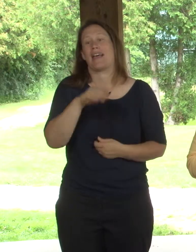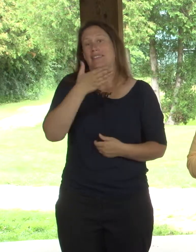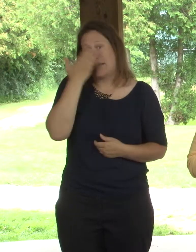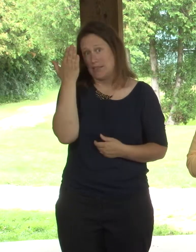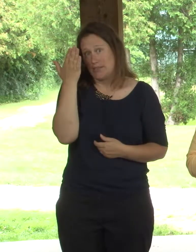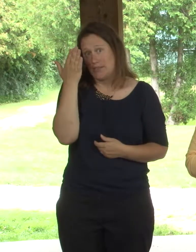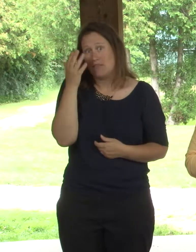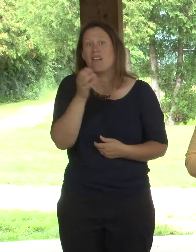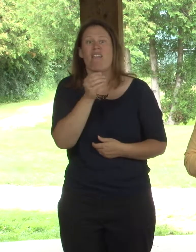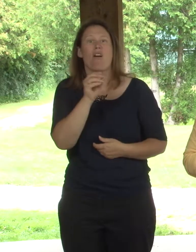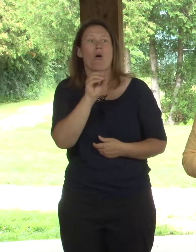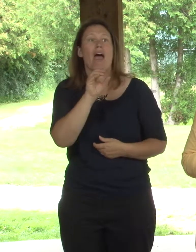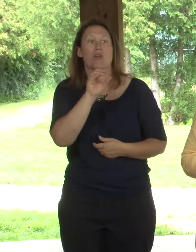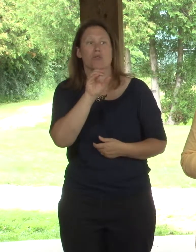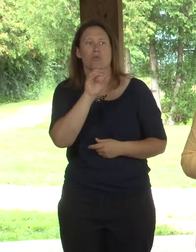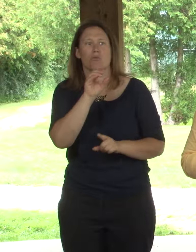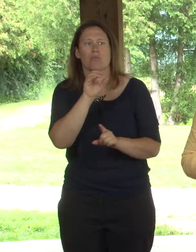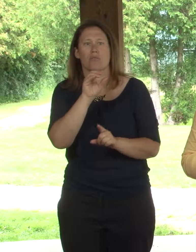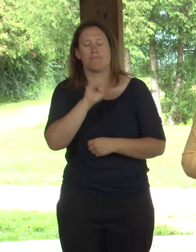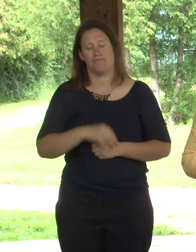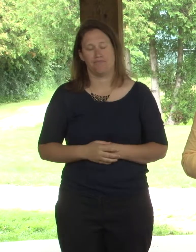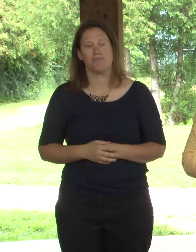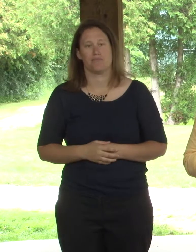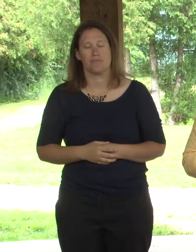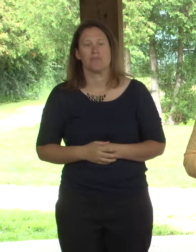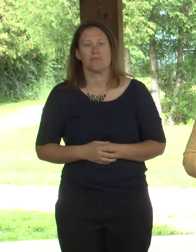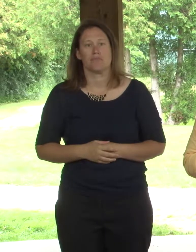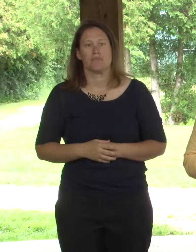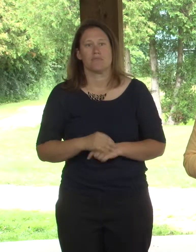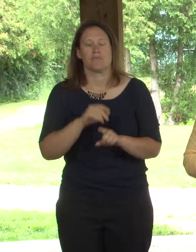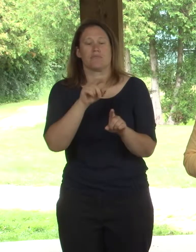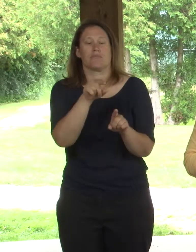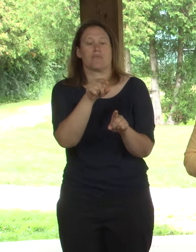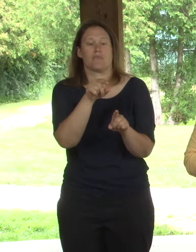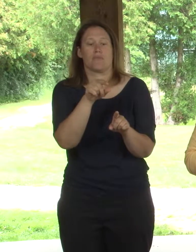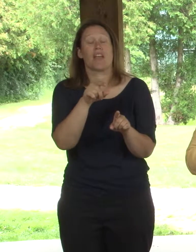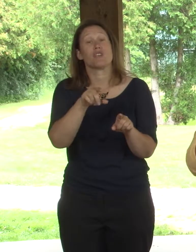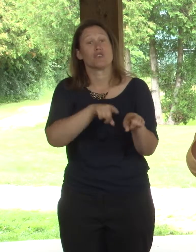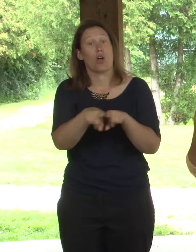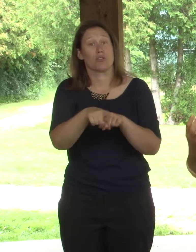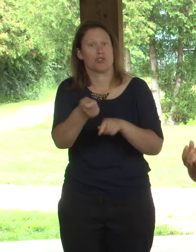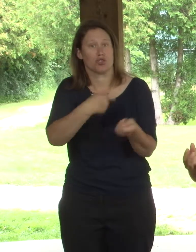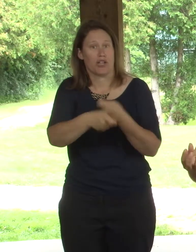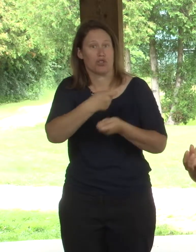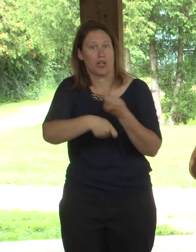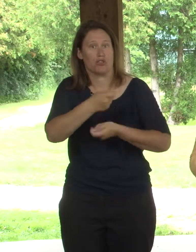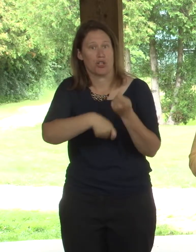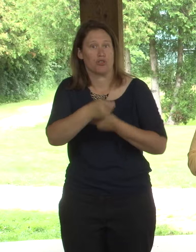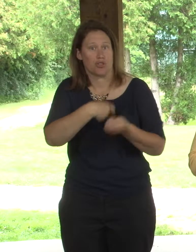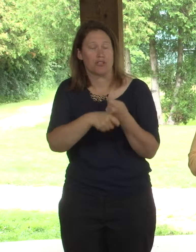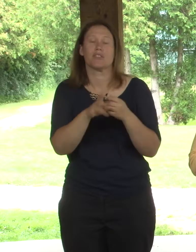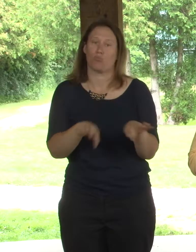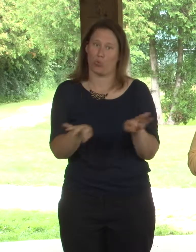to the skin, it will be best for your health in general. Changing your socks on a daily basis, wearing supportive